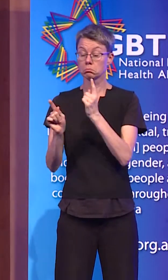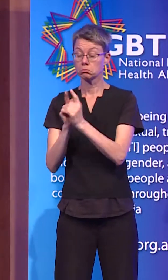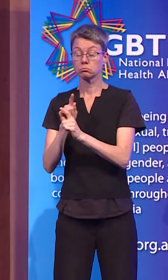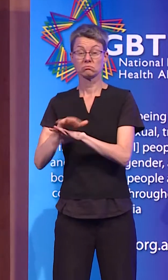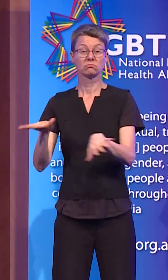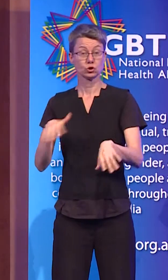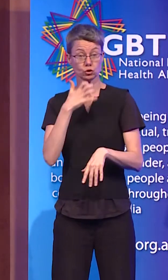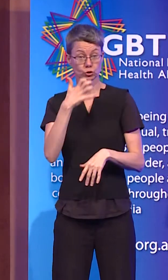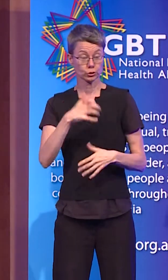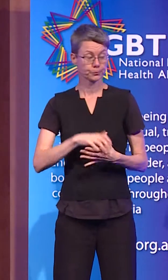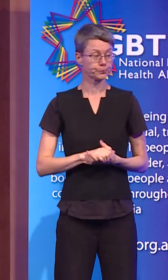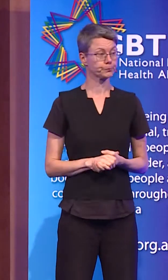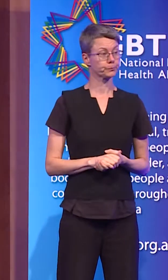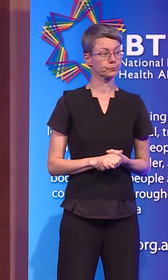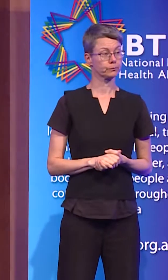kids.